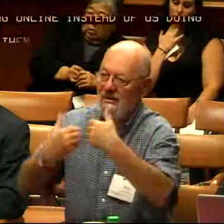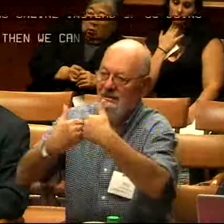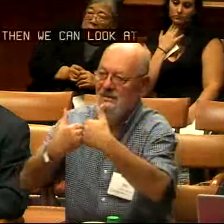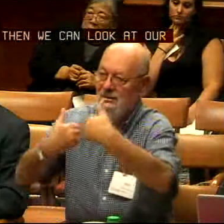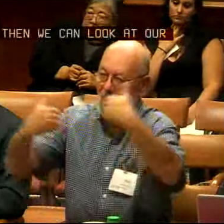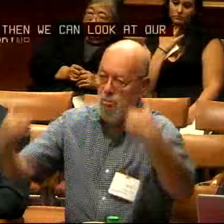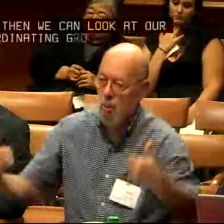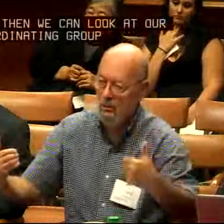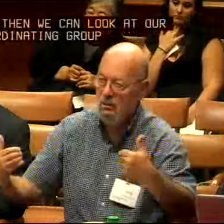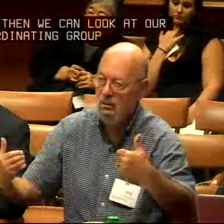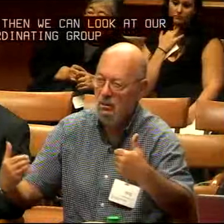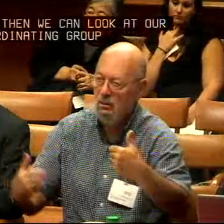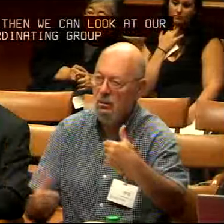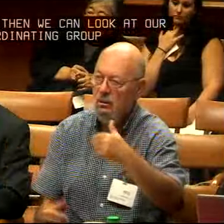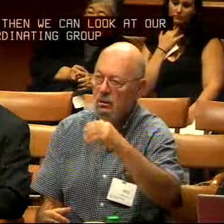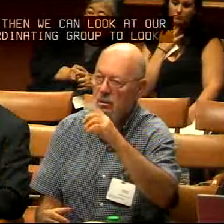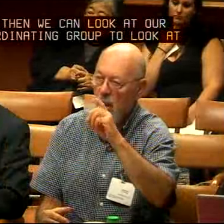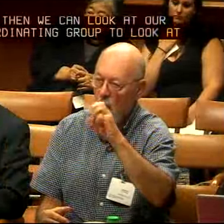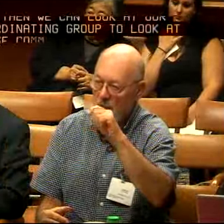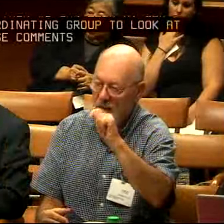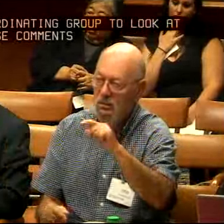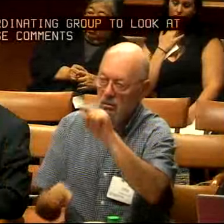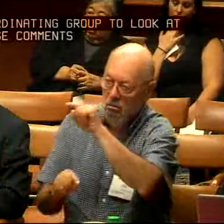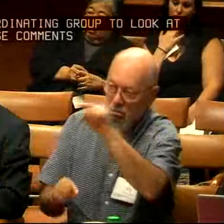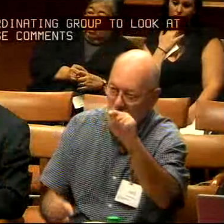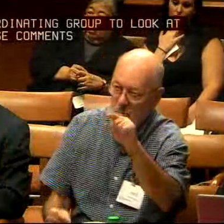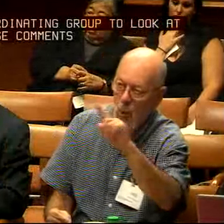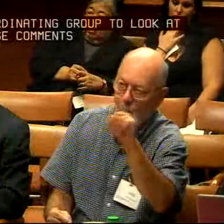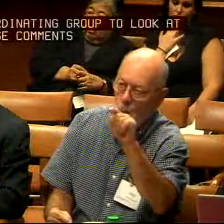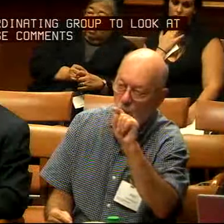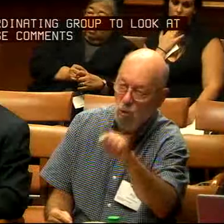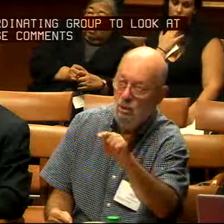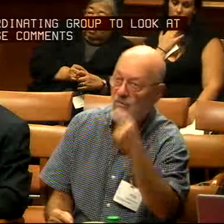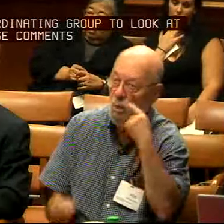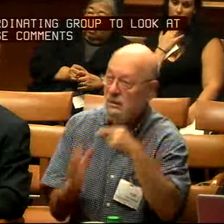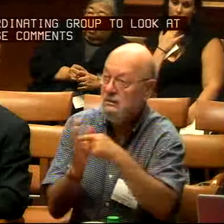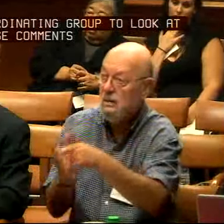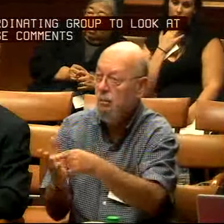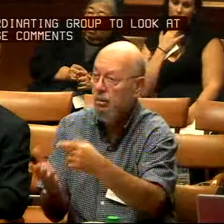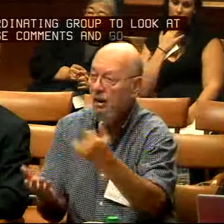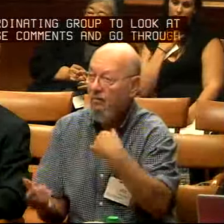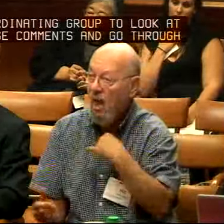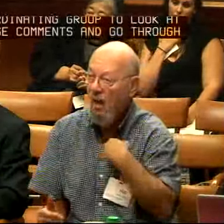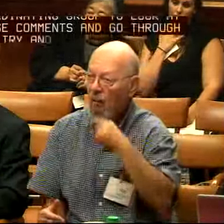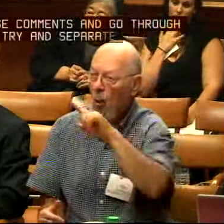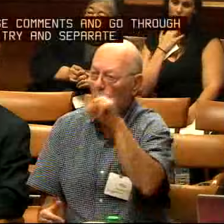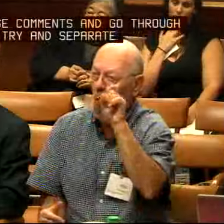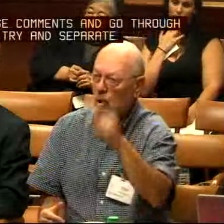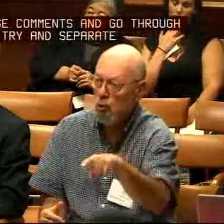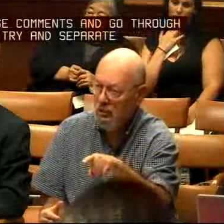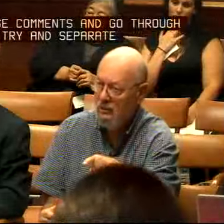comments and go through and try to separate, like for example, if I have a